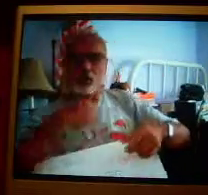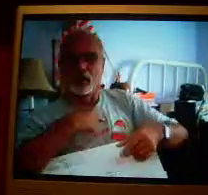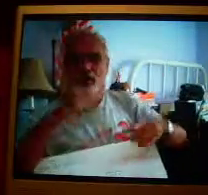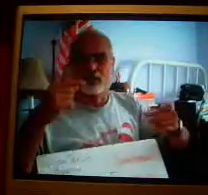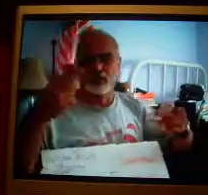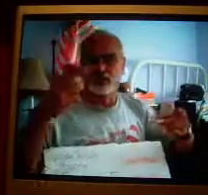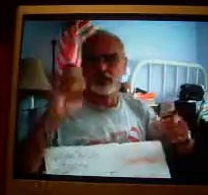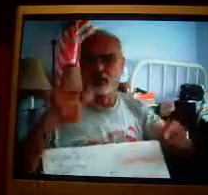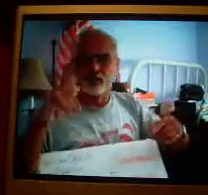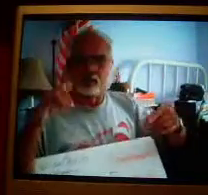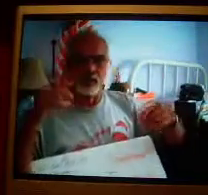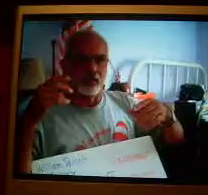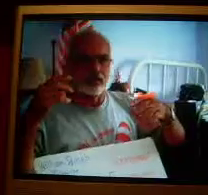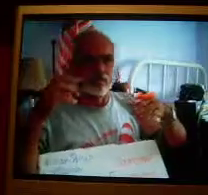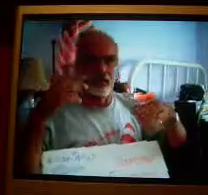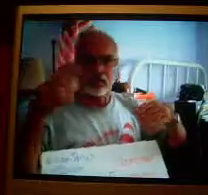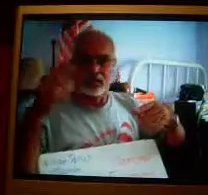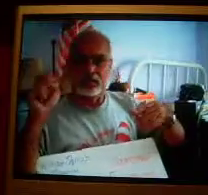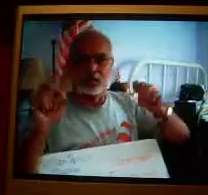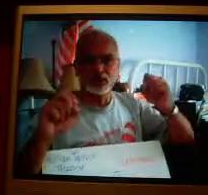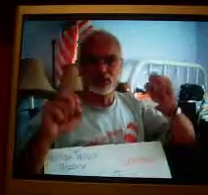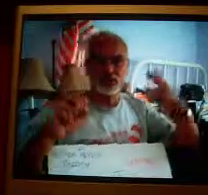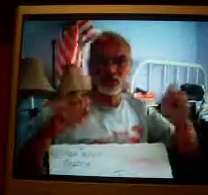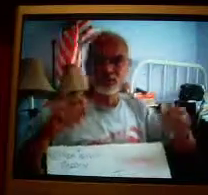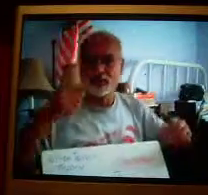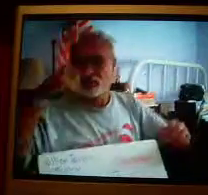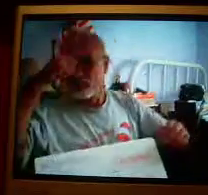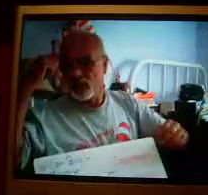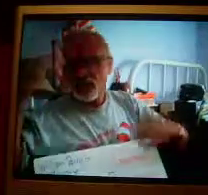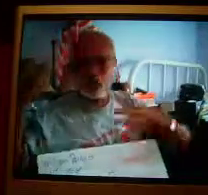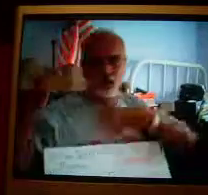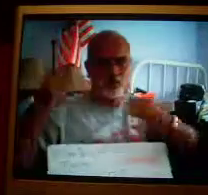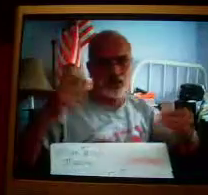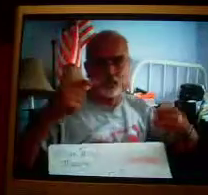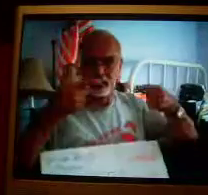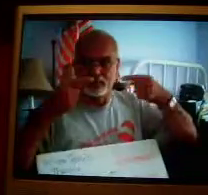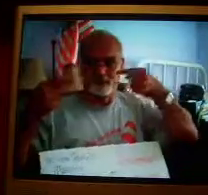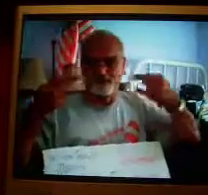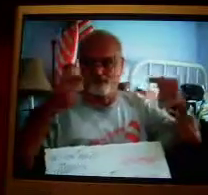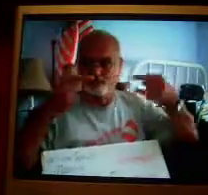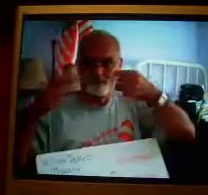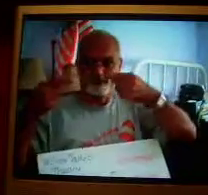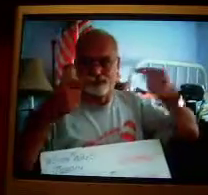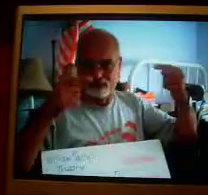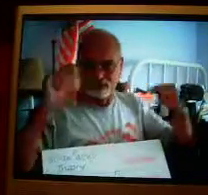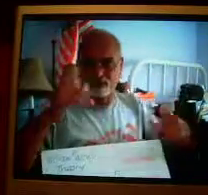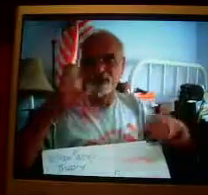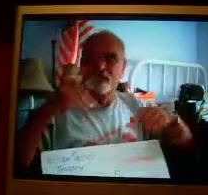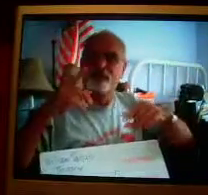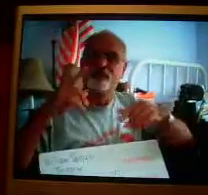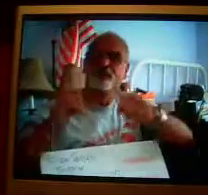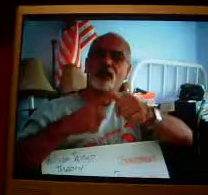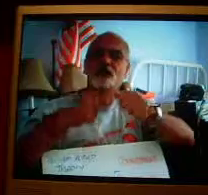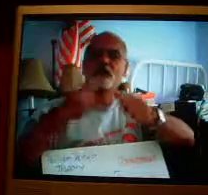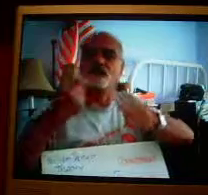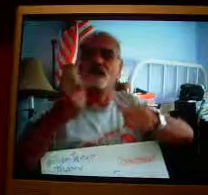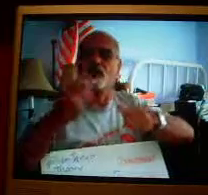wrong. And us and they and this and that, black and white, and just a struggle. That's the